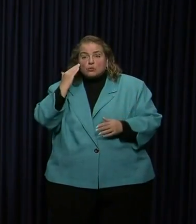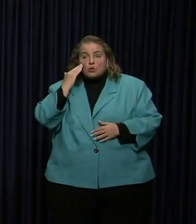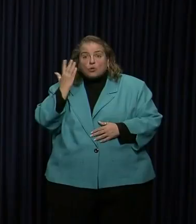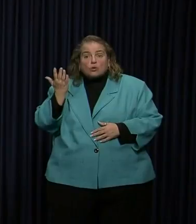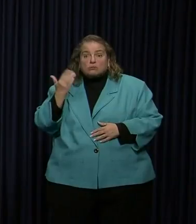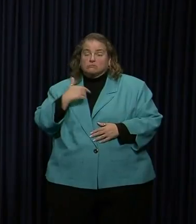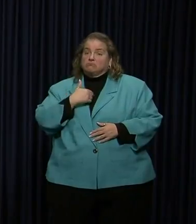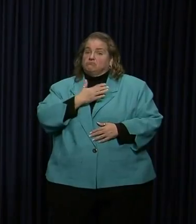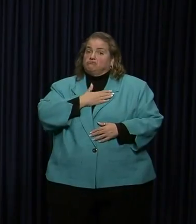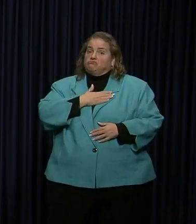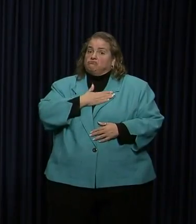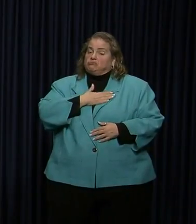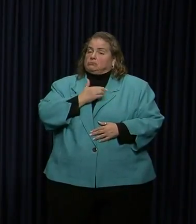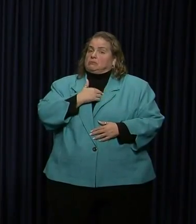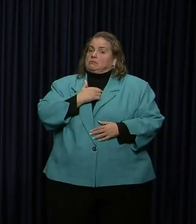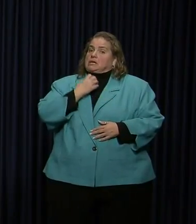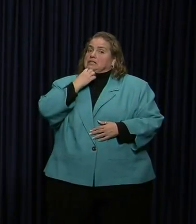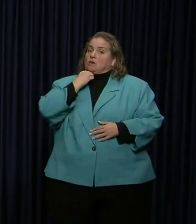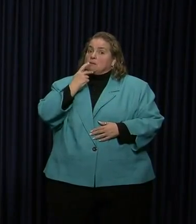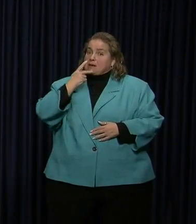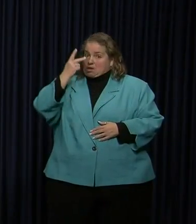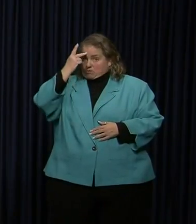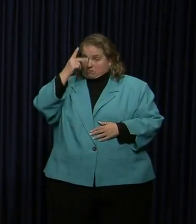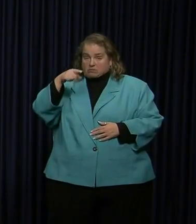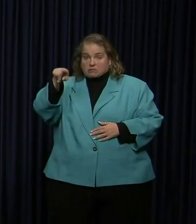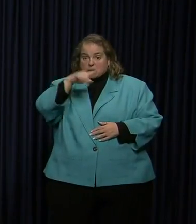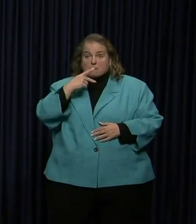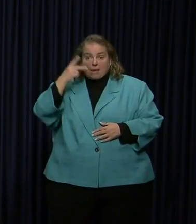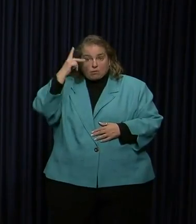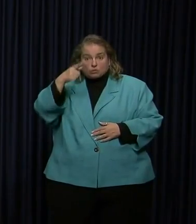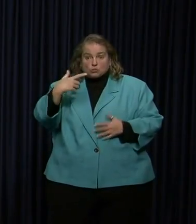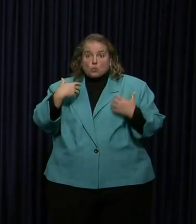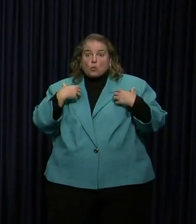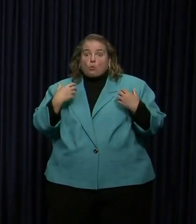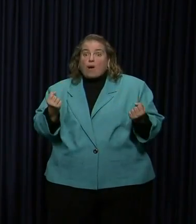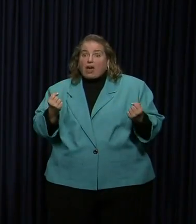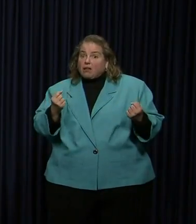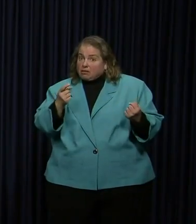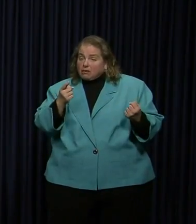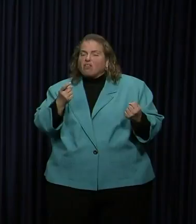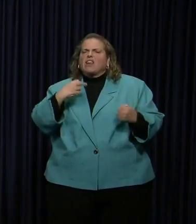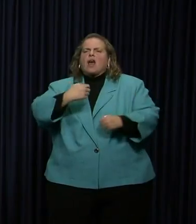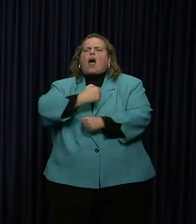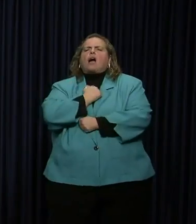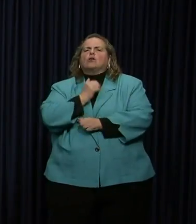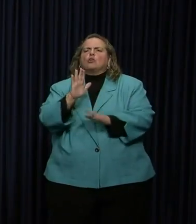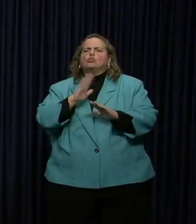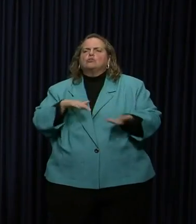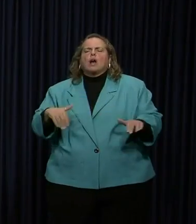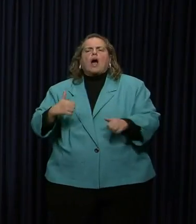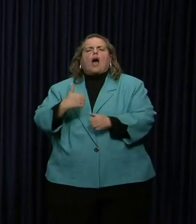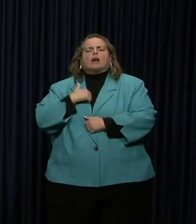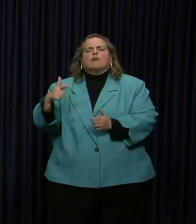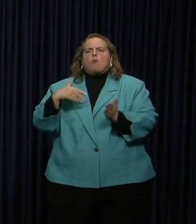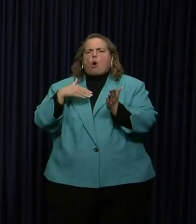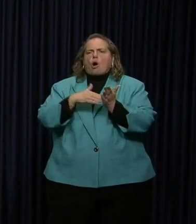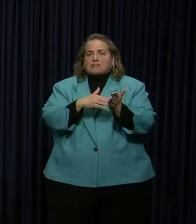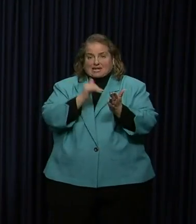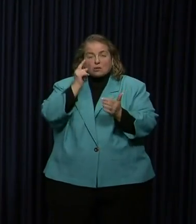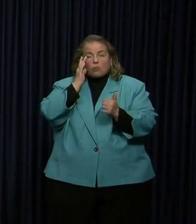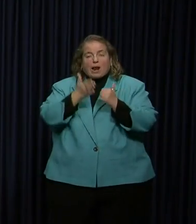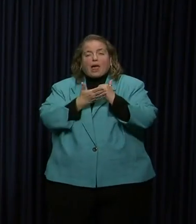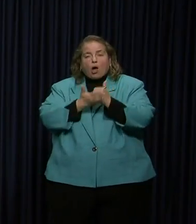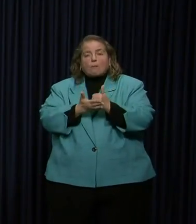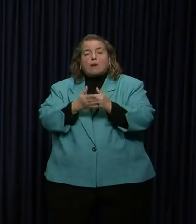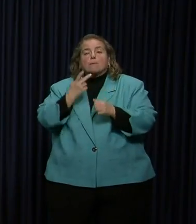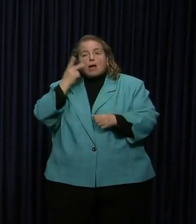the things I care most about a parent. Parents, as long as you are well, hug your children. Hug them often. It's going to help you as much as it helps